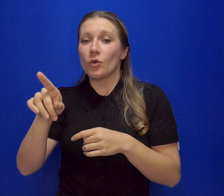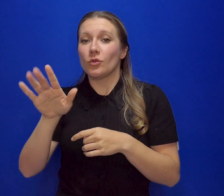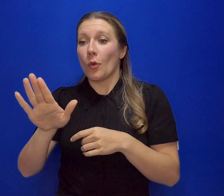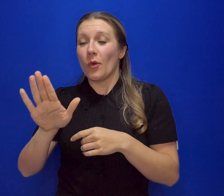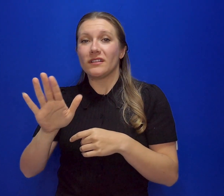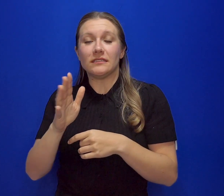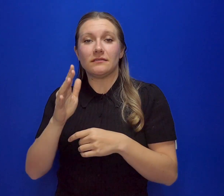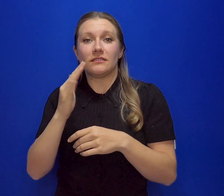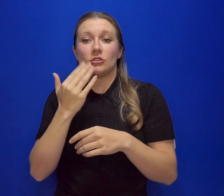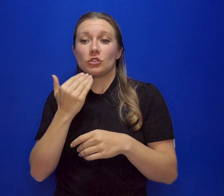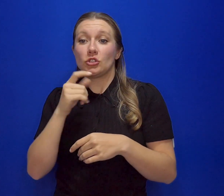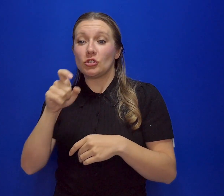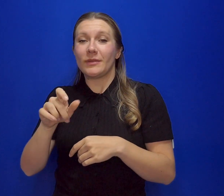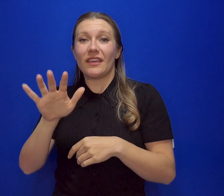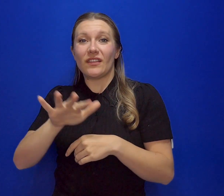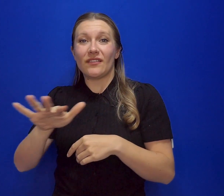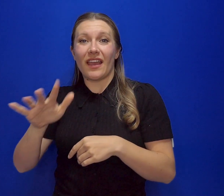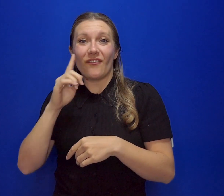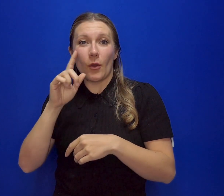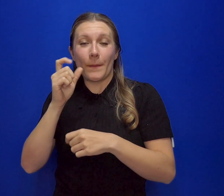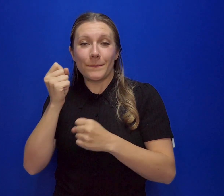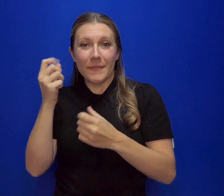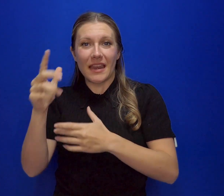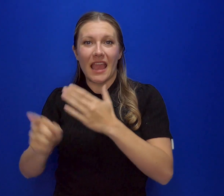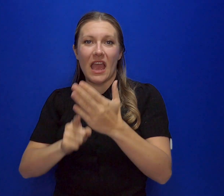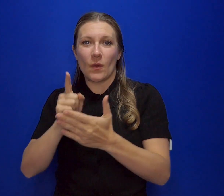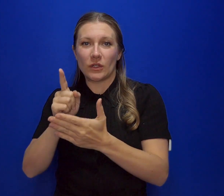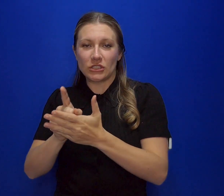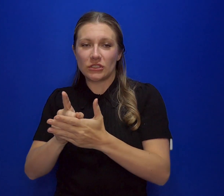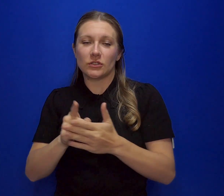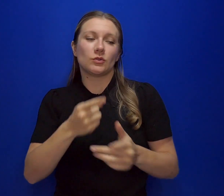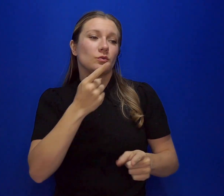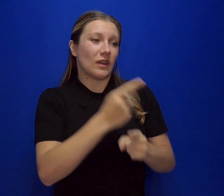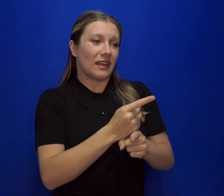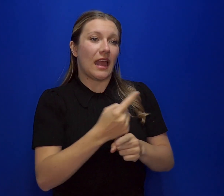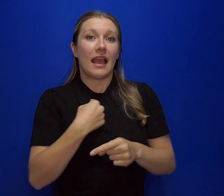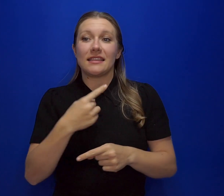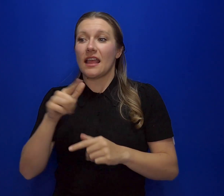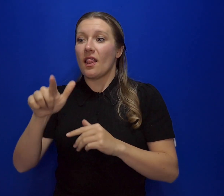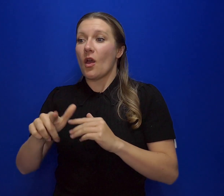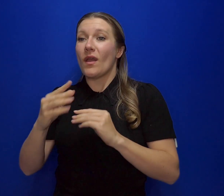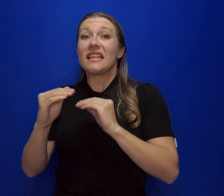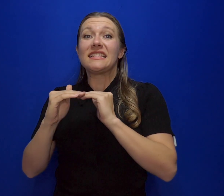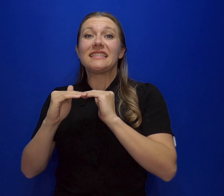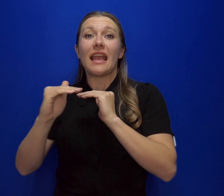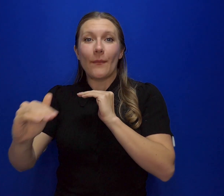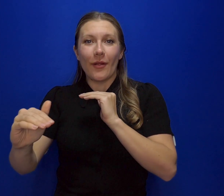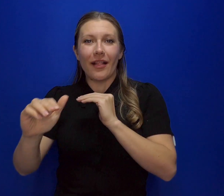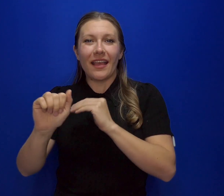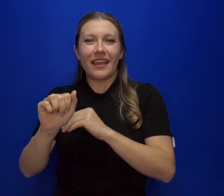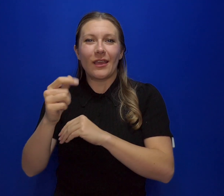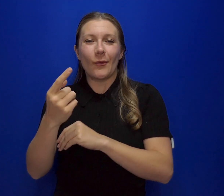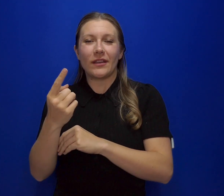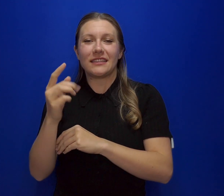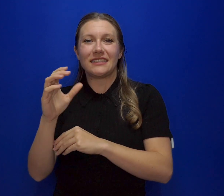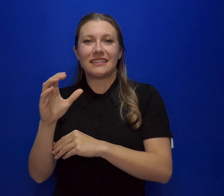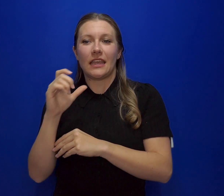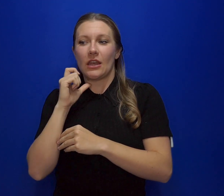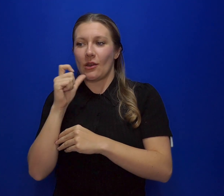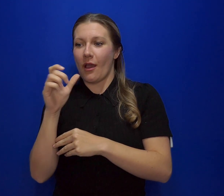be 55 for hours or, right. I said low and stable A1Cs, not like a